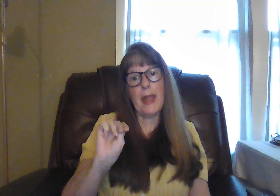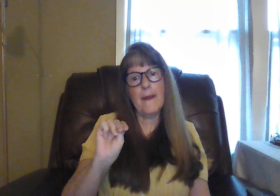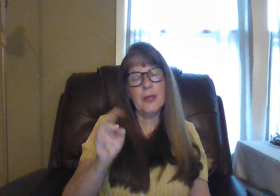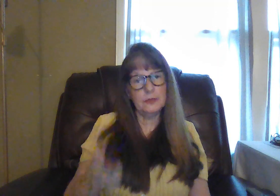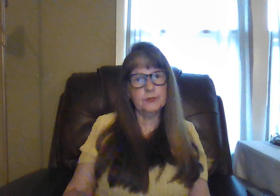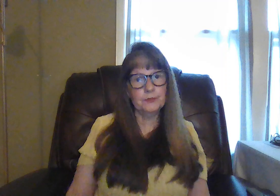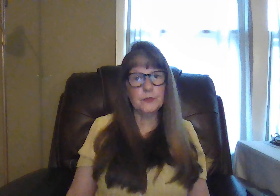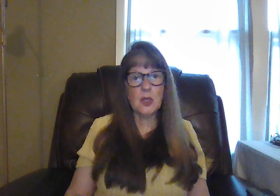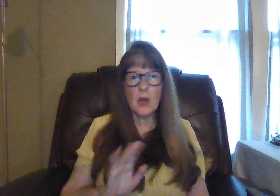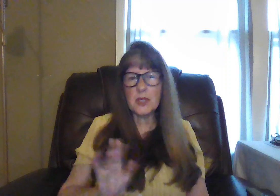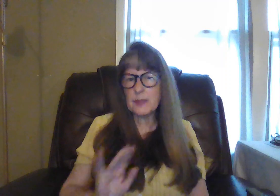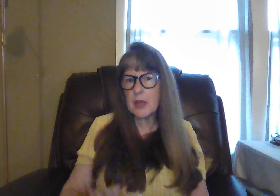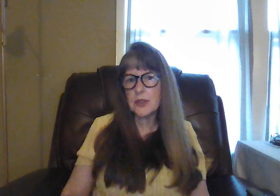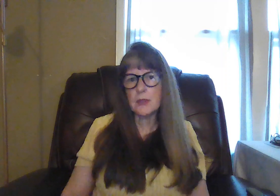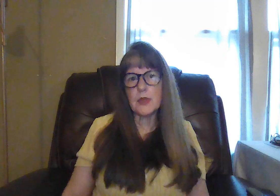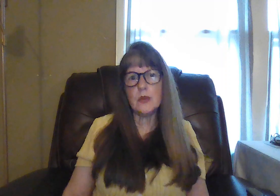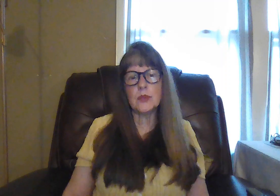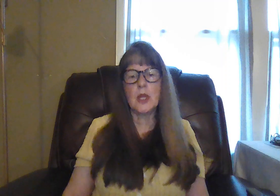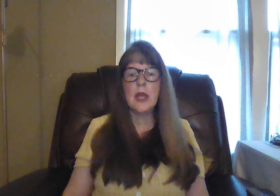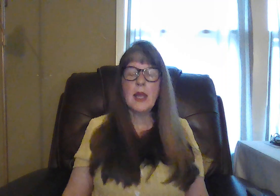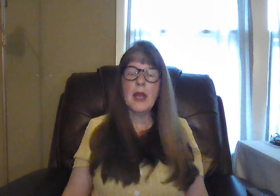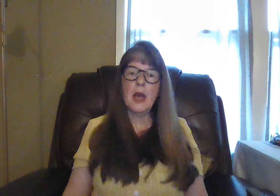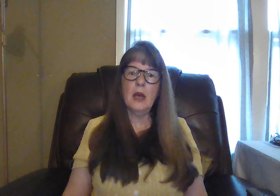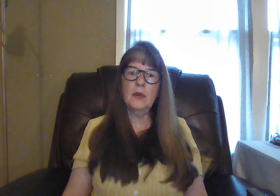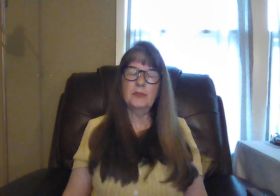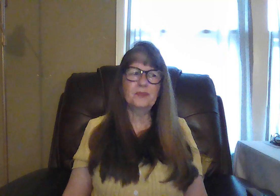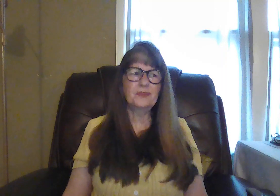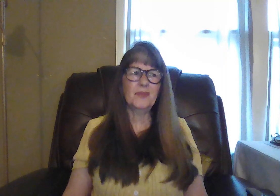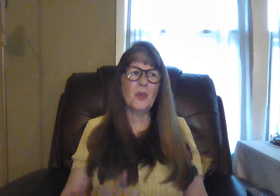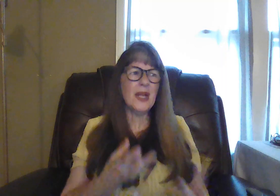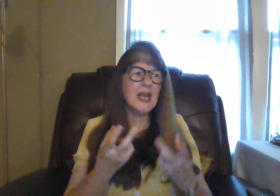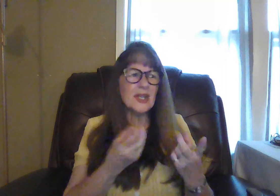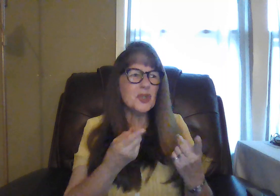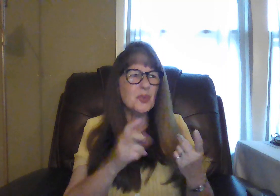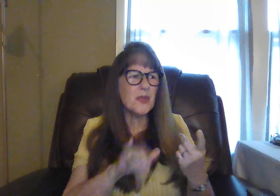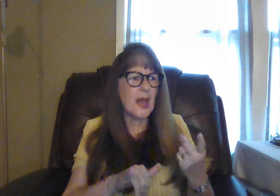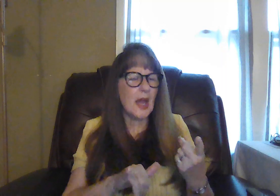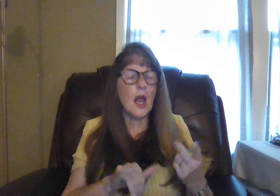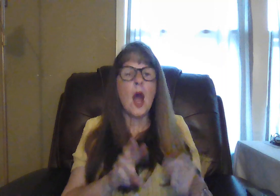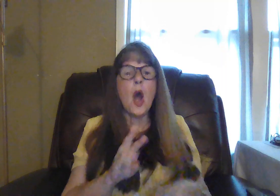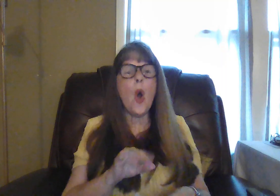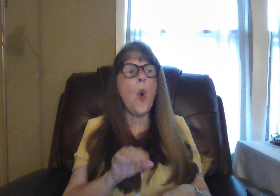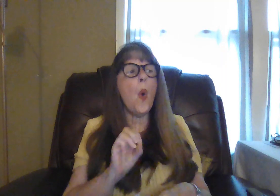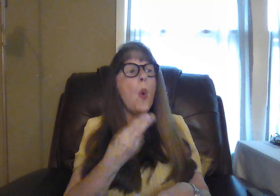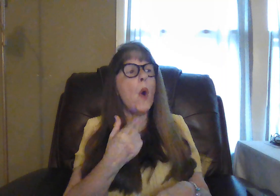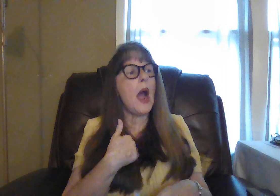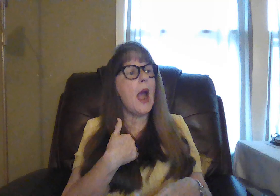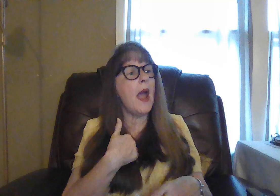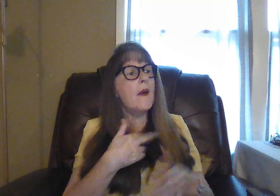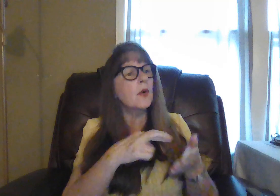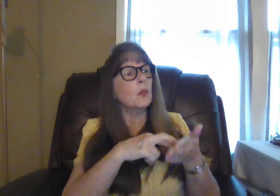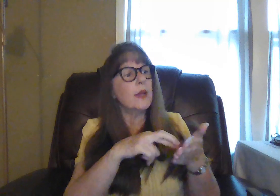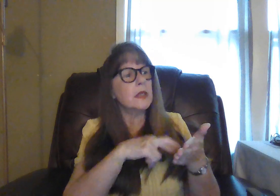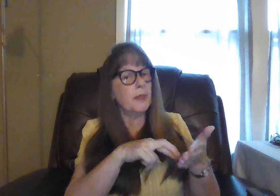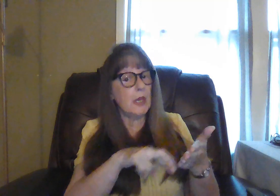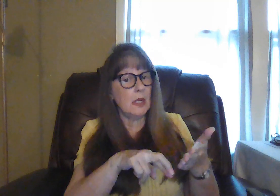spam. I would spell some of those. What can I do with that? Oh, I have a recipe.